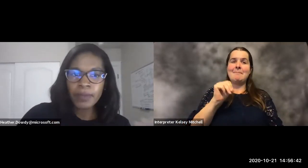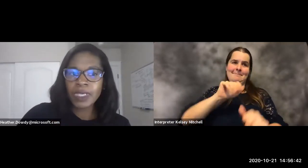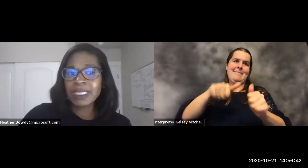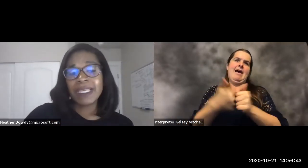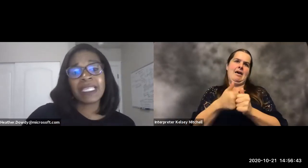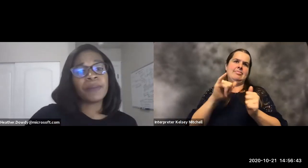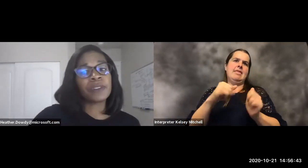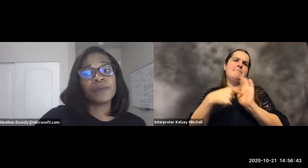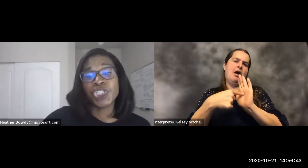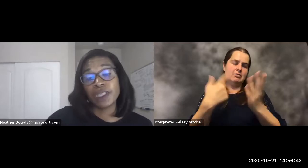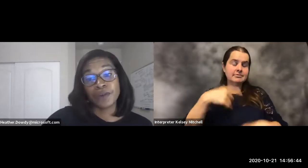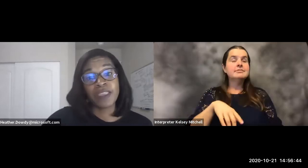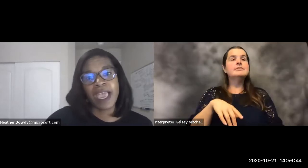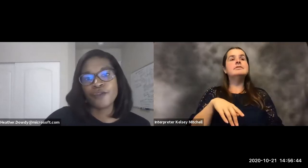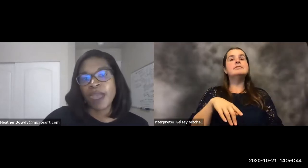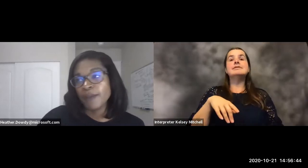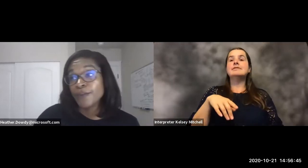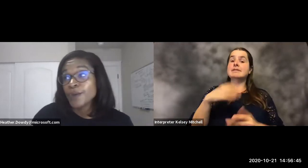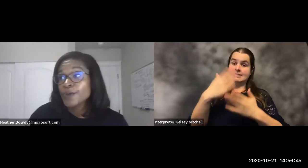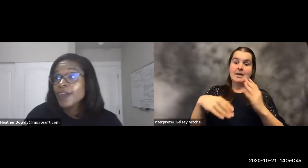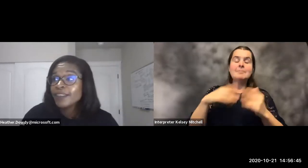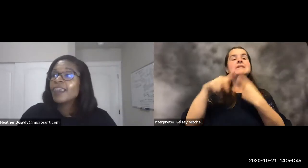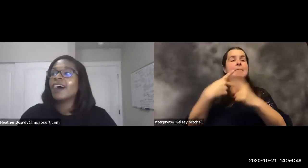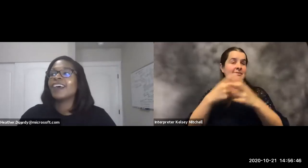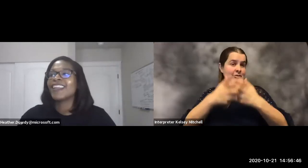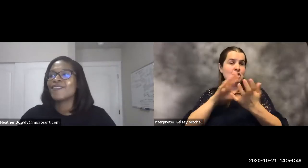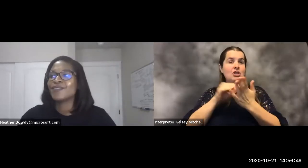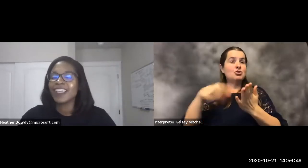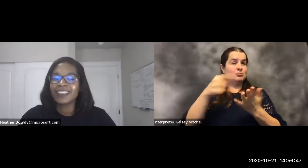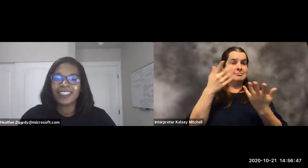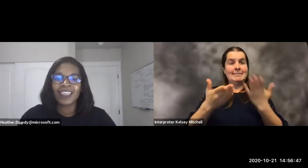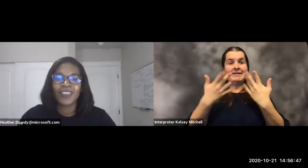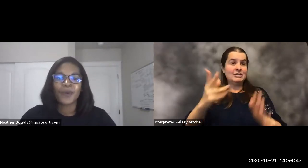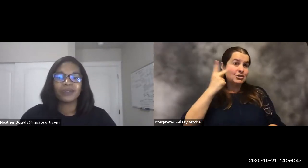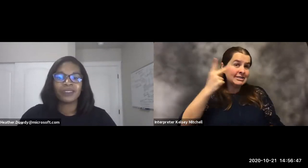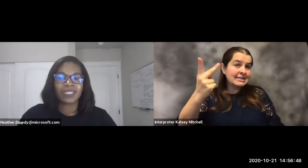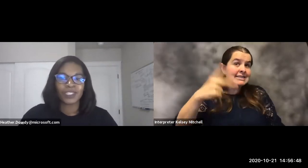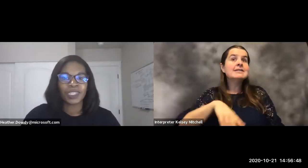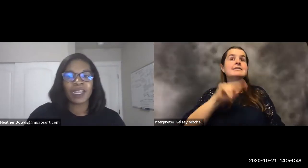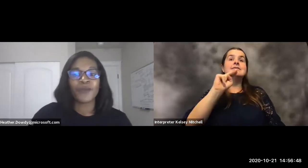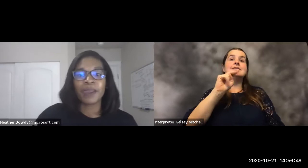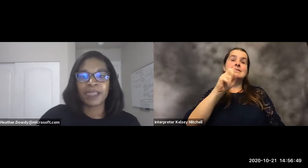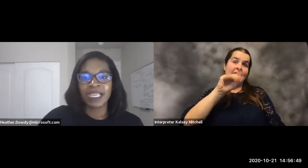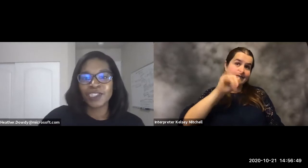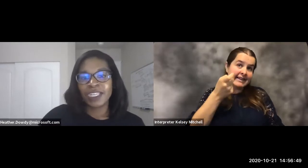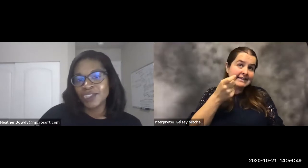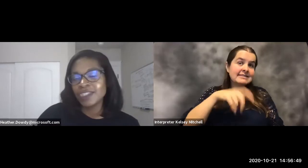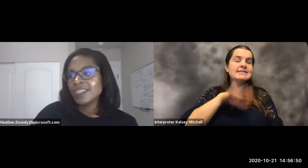Some examples of machine learning that you might be familiar with, Netflix in their personalization and recommendation